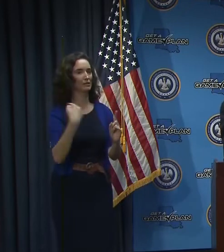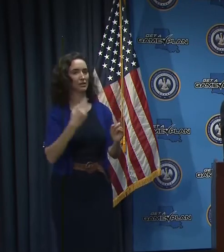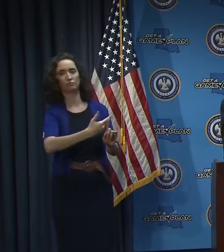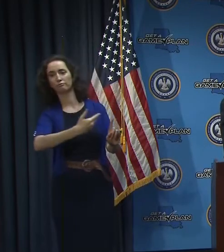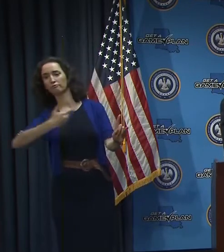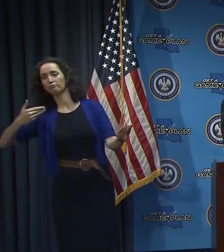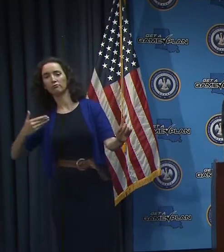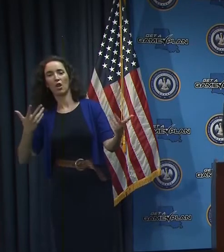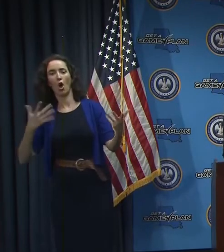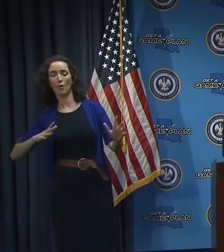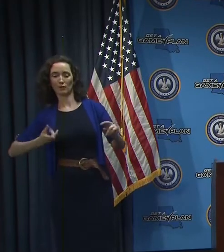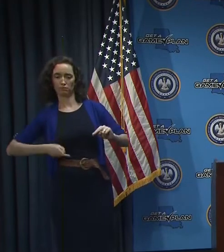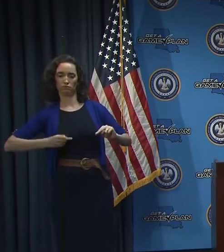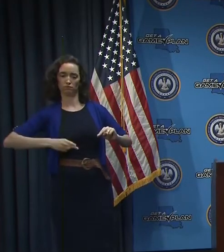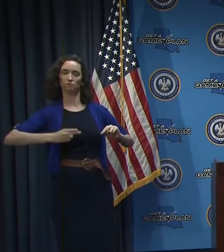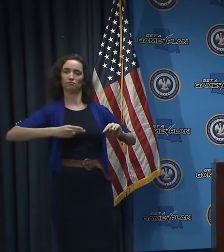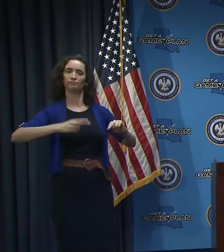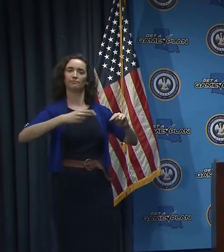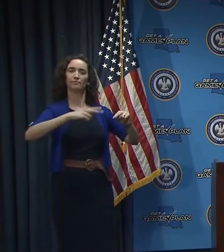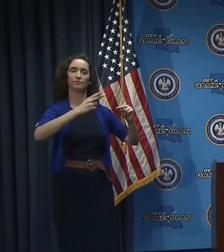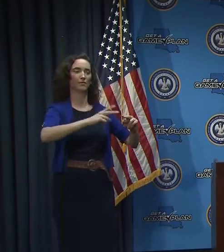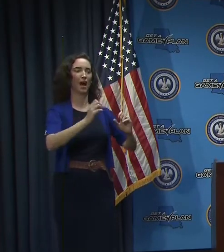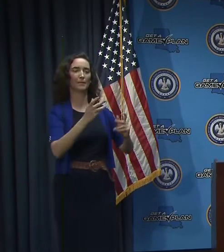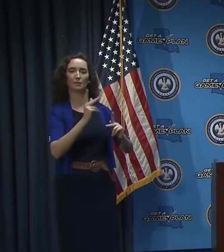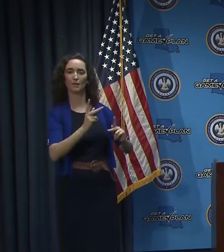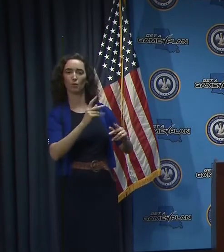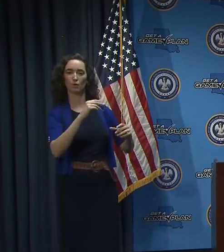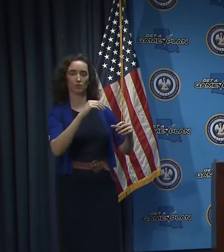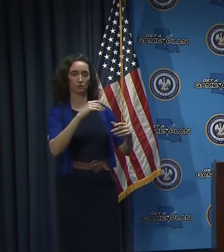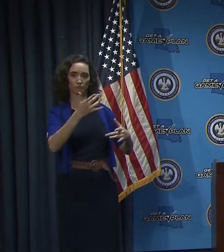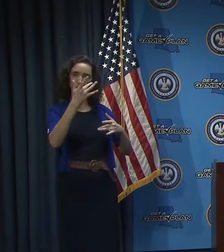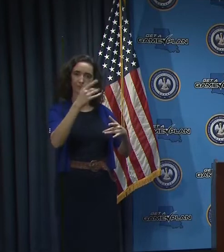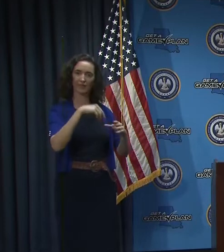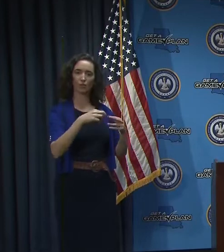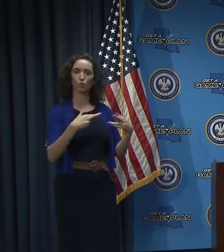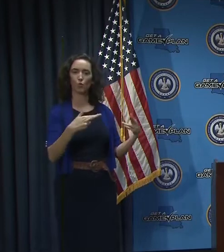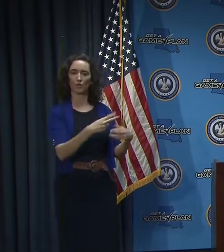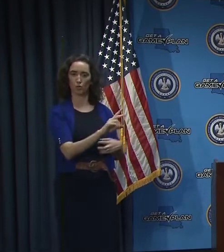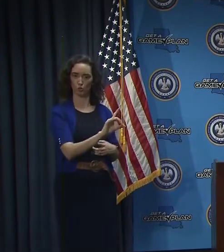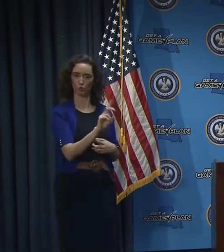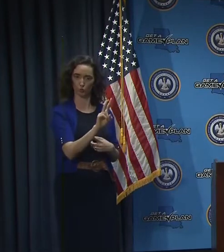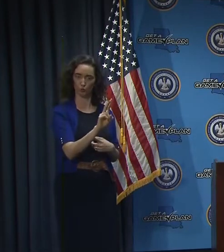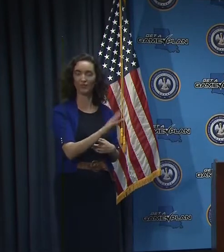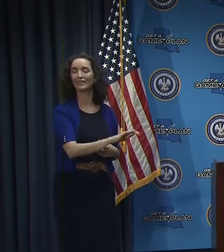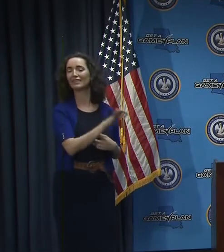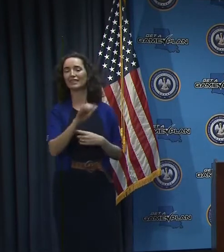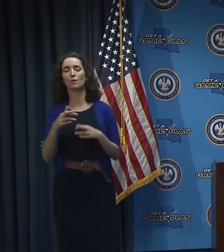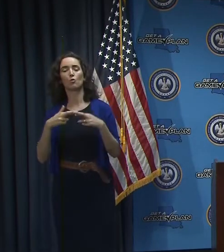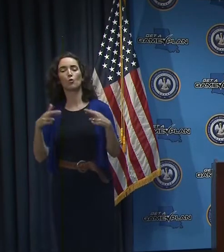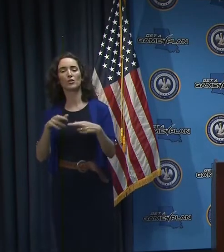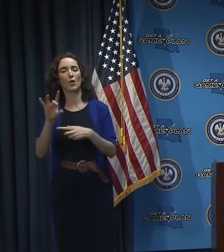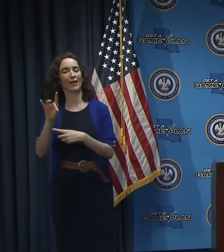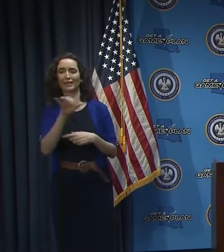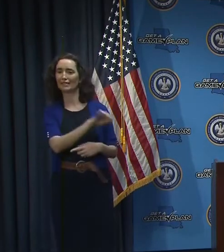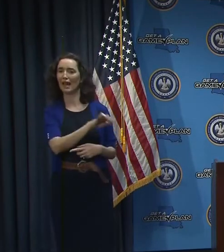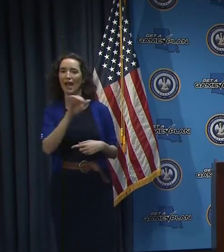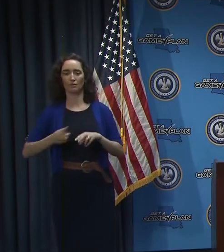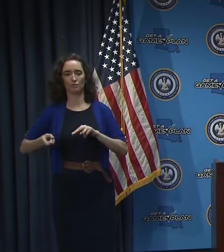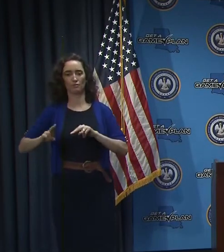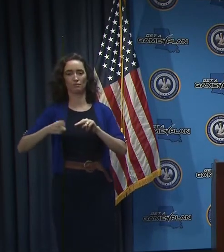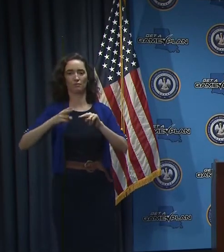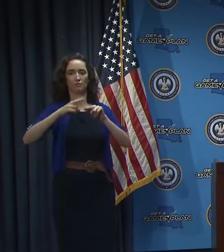last 14 days, there was a steady rise in per capita cases in Region 2. And if we look at Region 8, we see a similar thing. Again, we're seeing this